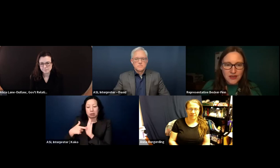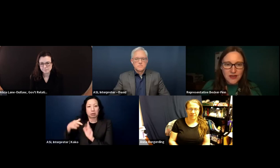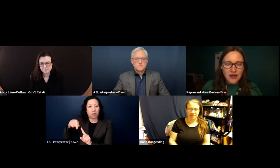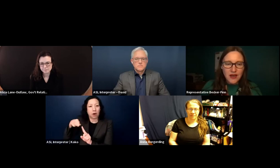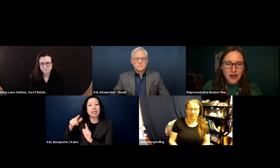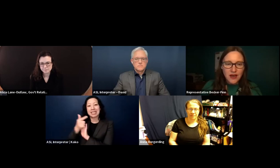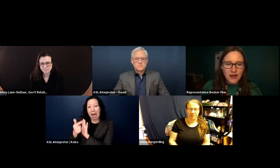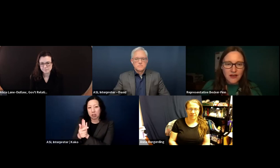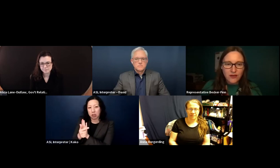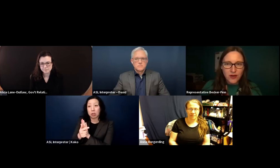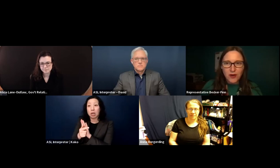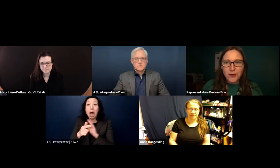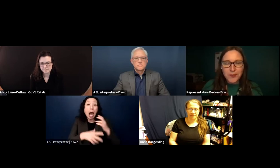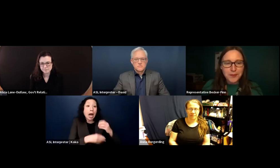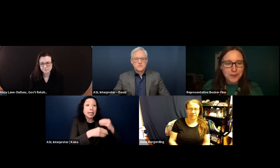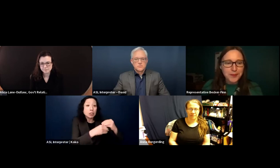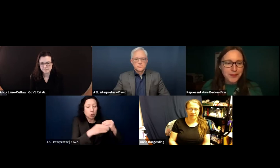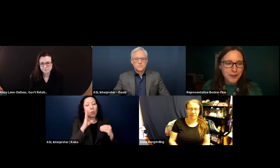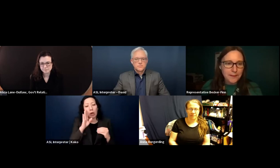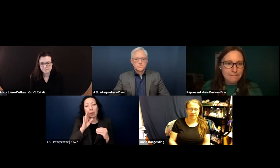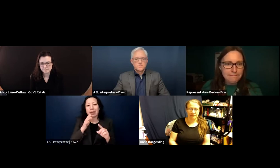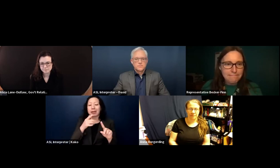MDE to figure out.